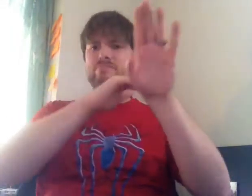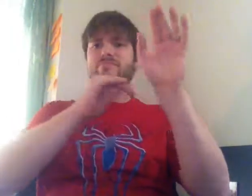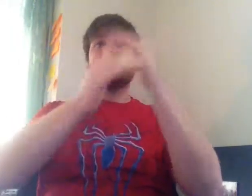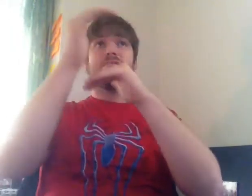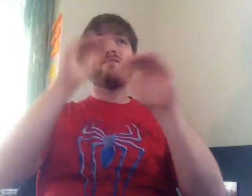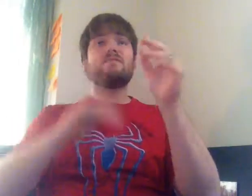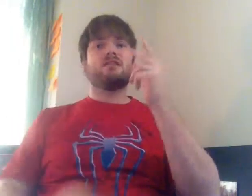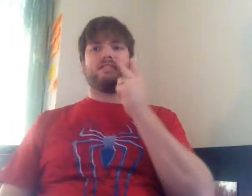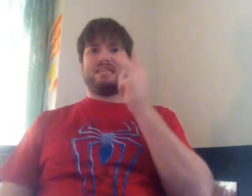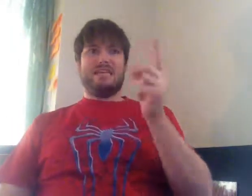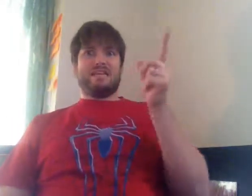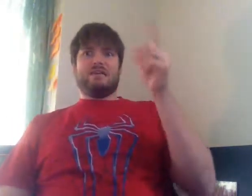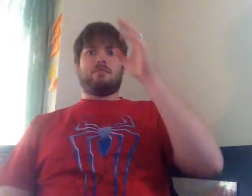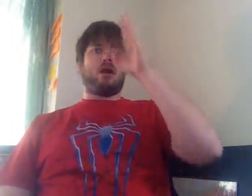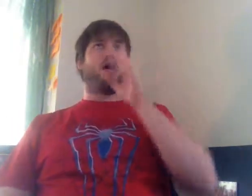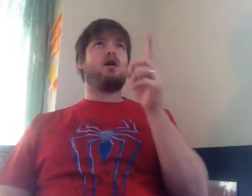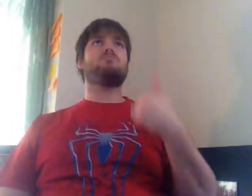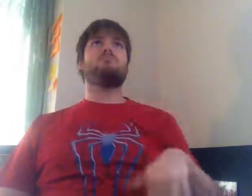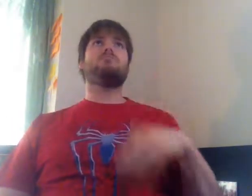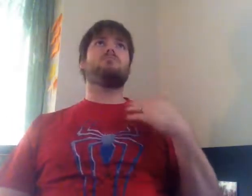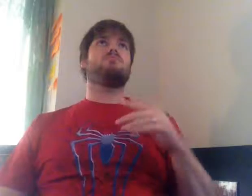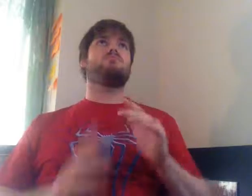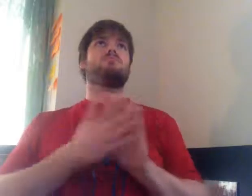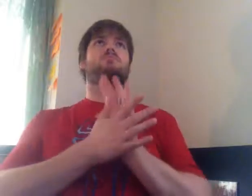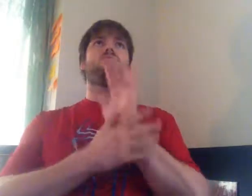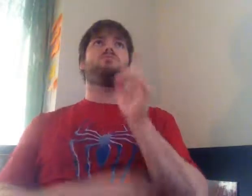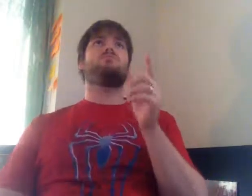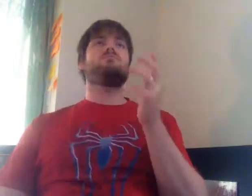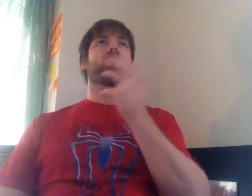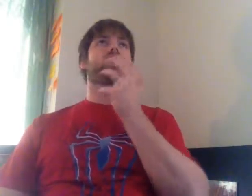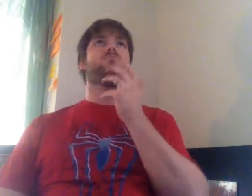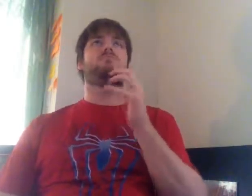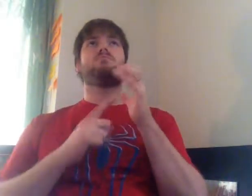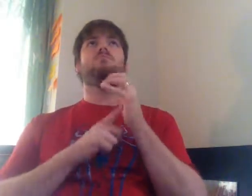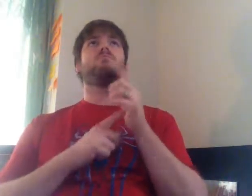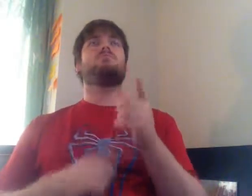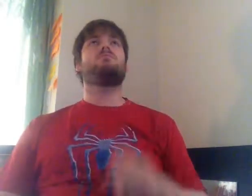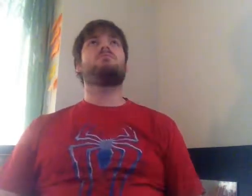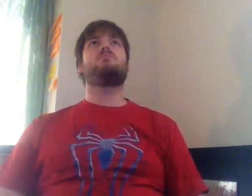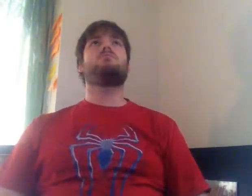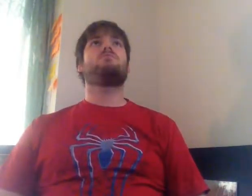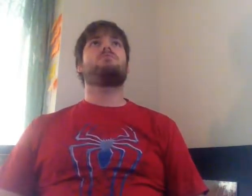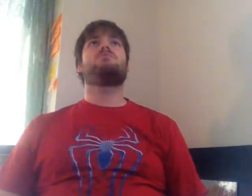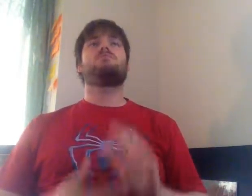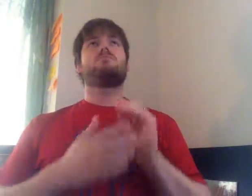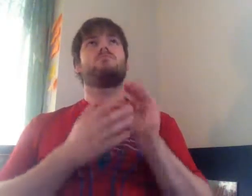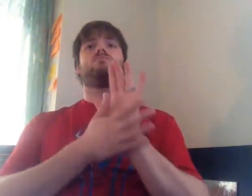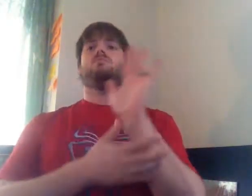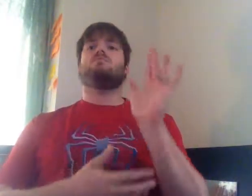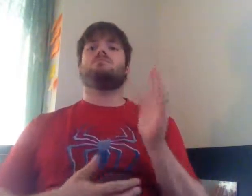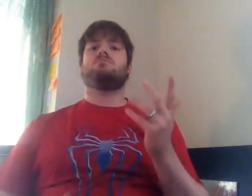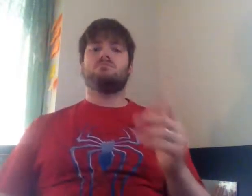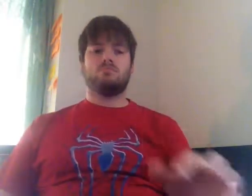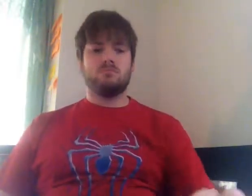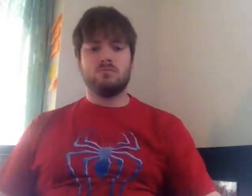tail there. Let's analyze it here. Have the model actually put the wind flow on it, and look at the way the winds are flowing here. See that down here